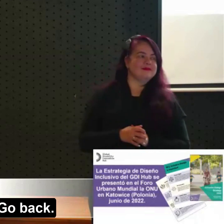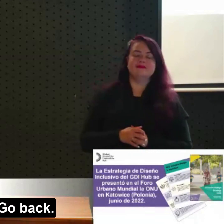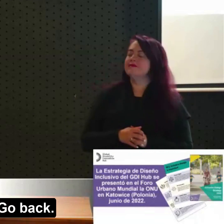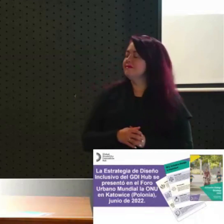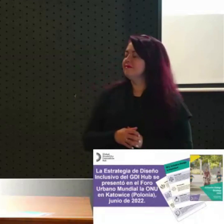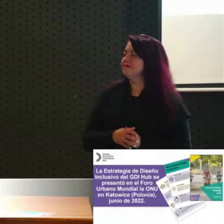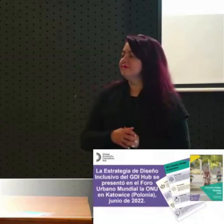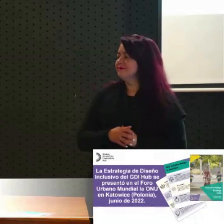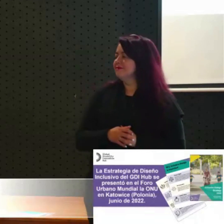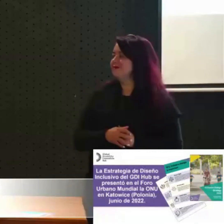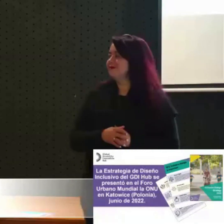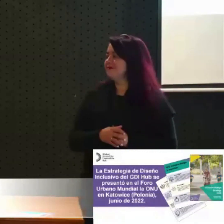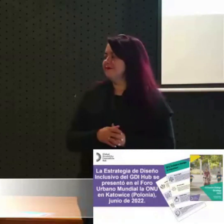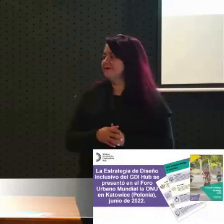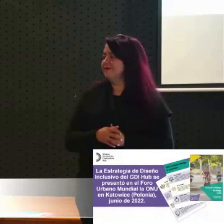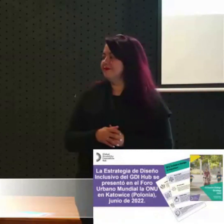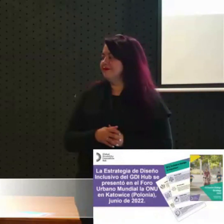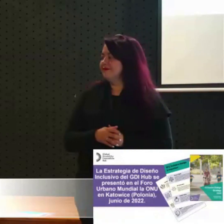Go back.